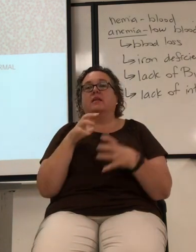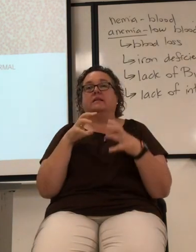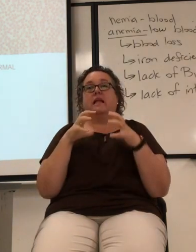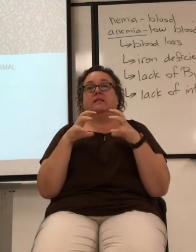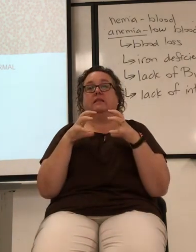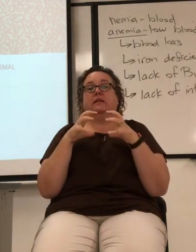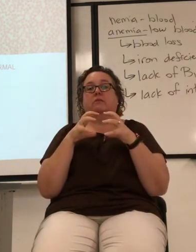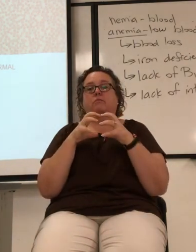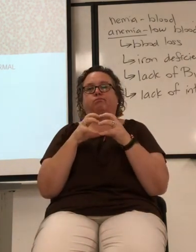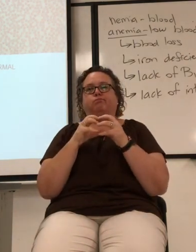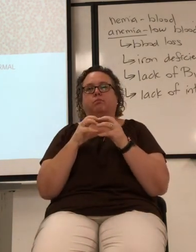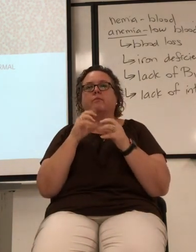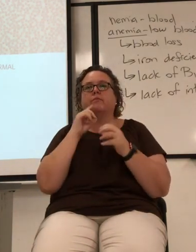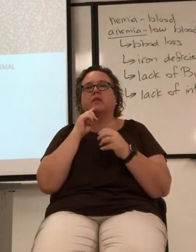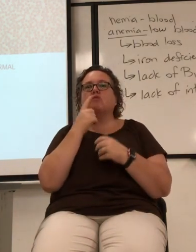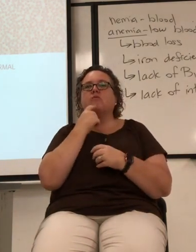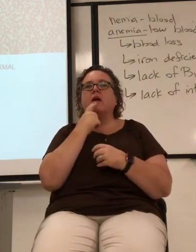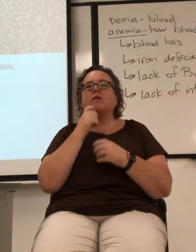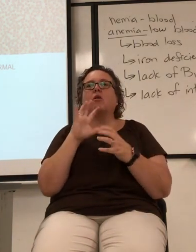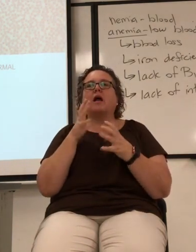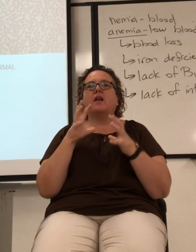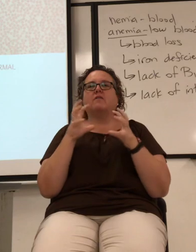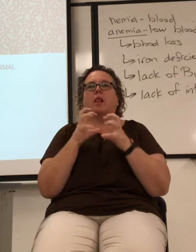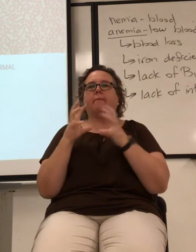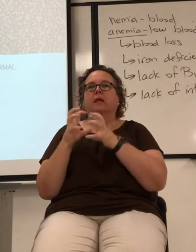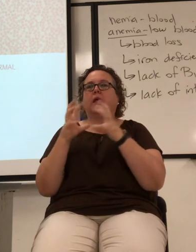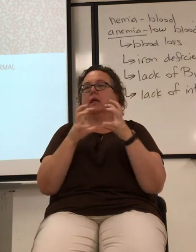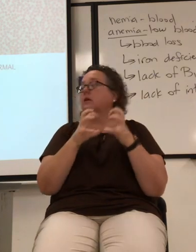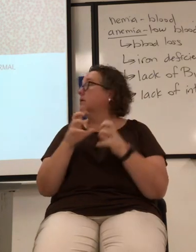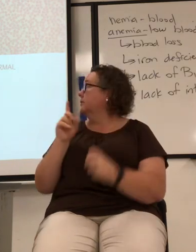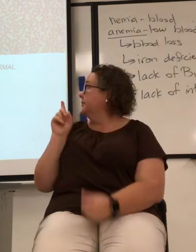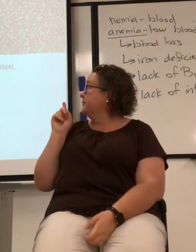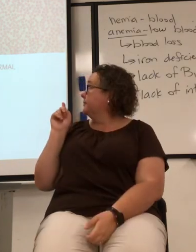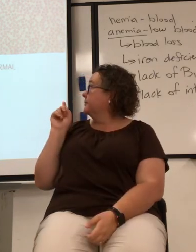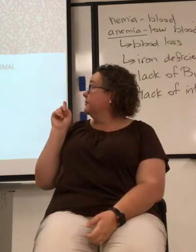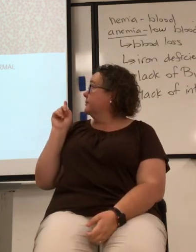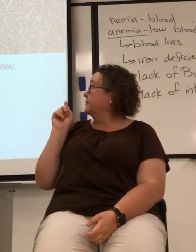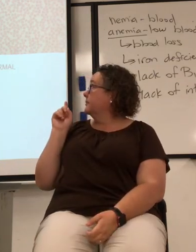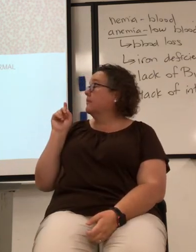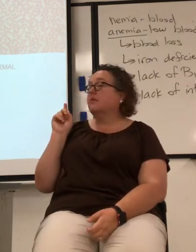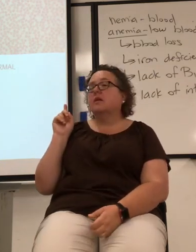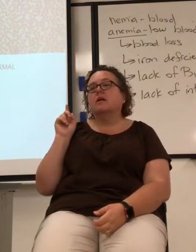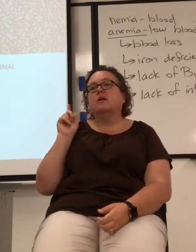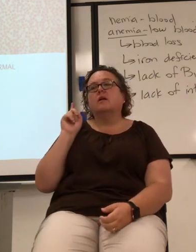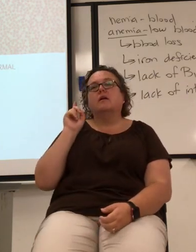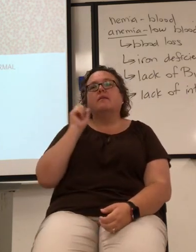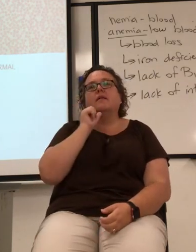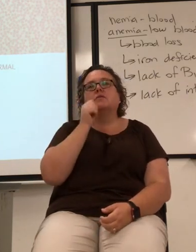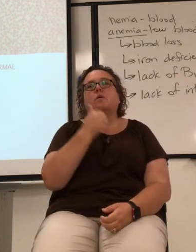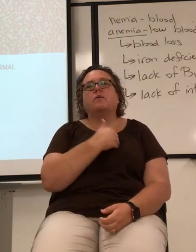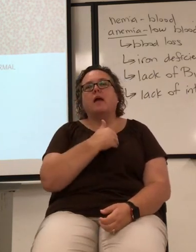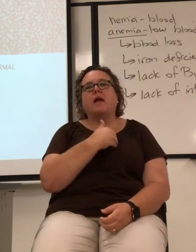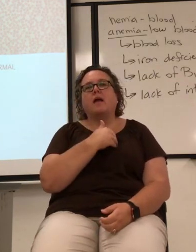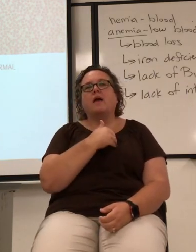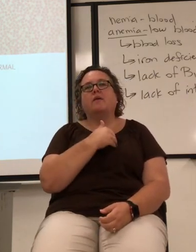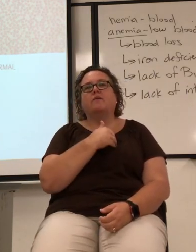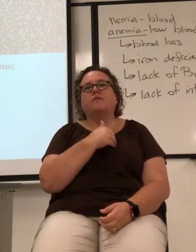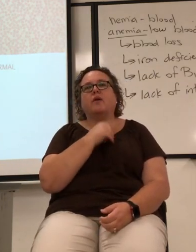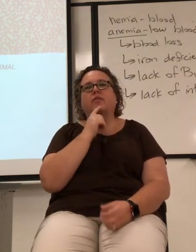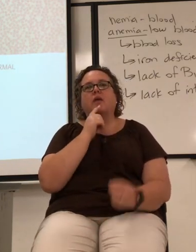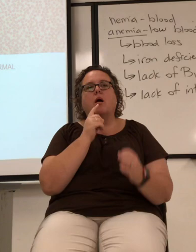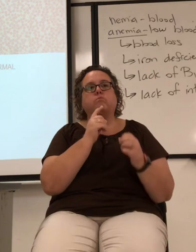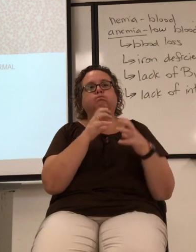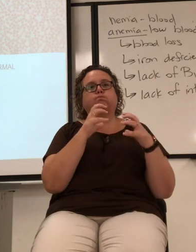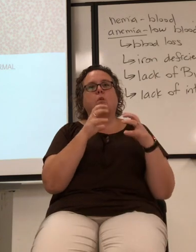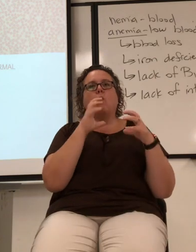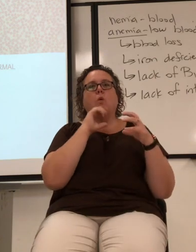reduced. The red blood cells are kind of clumping. These cells have, they don't have the puckering or